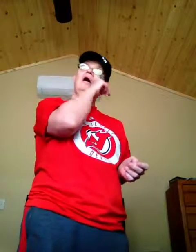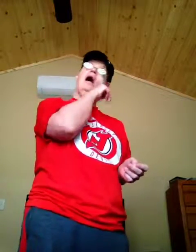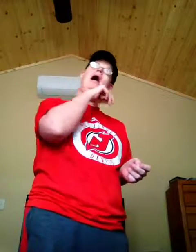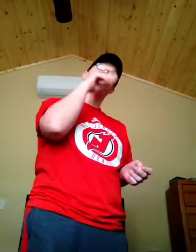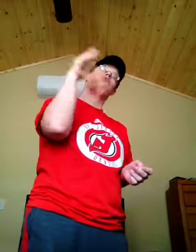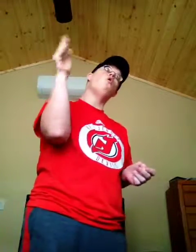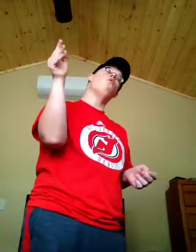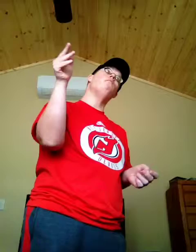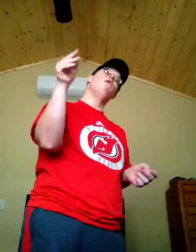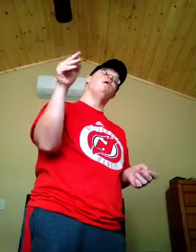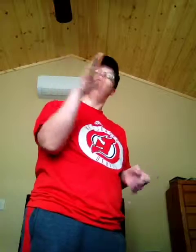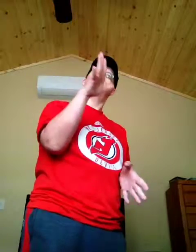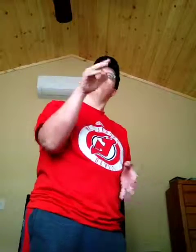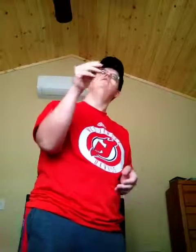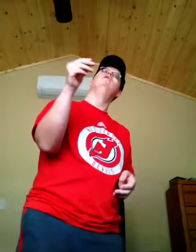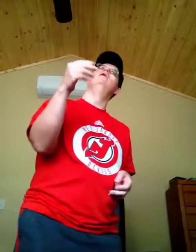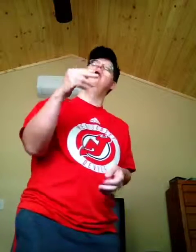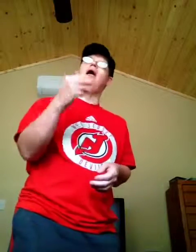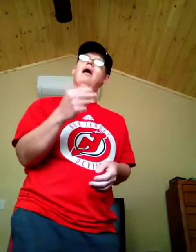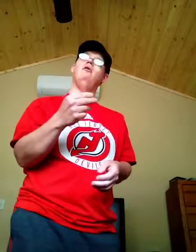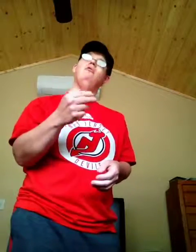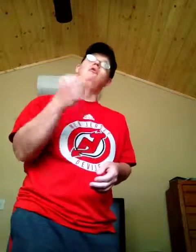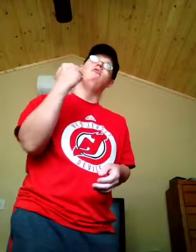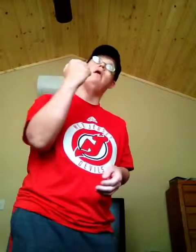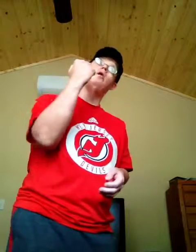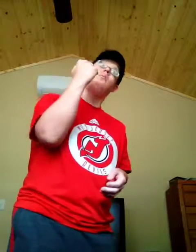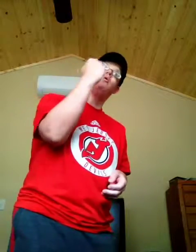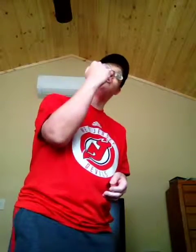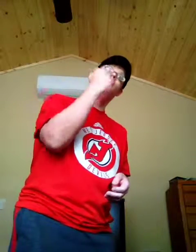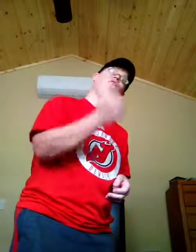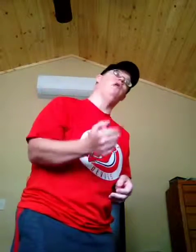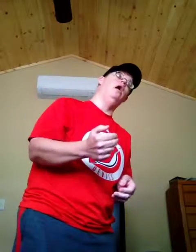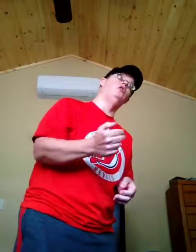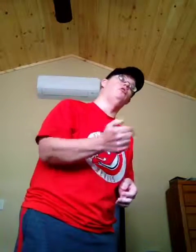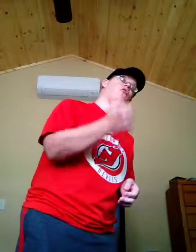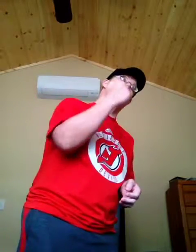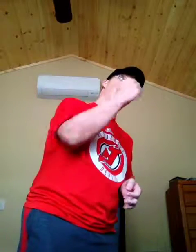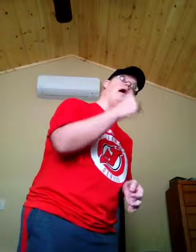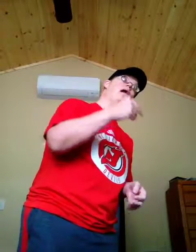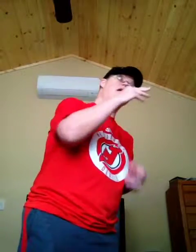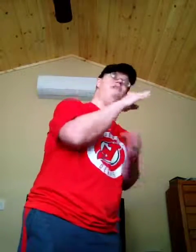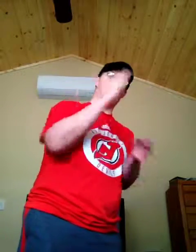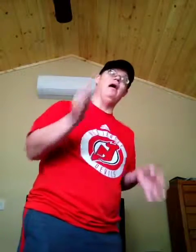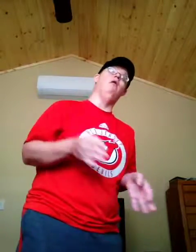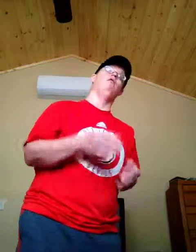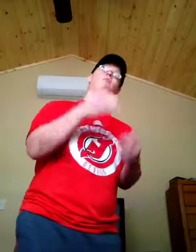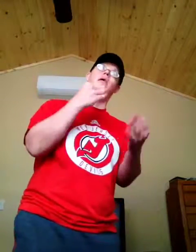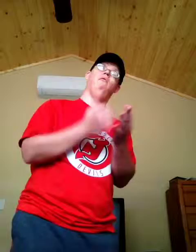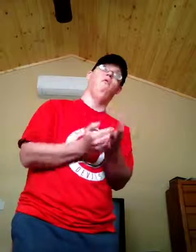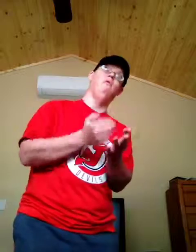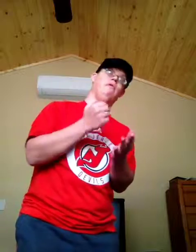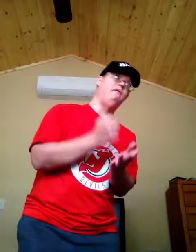I have so much. Oh, and turn on your post notifications. Turn on everything else. Be informed with every